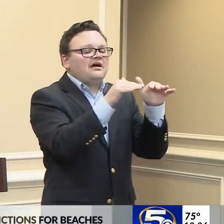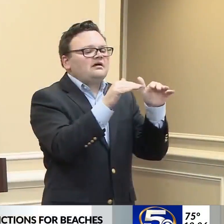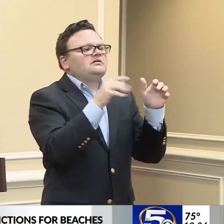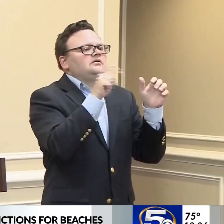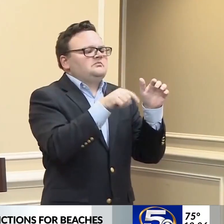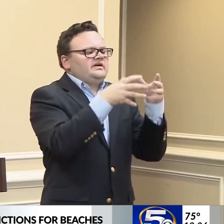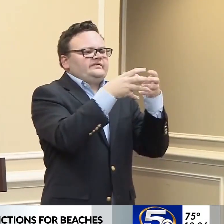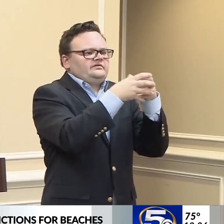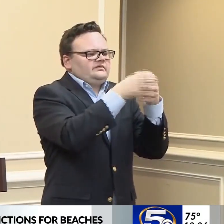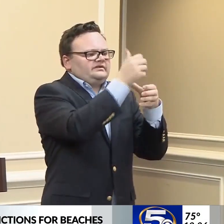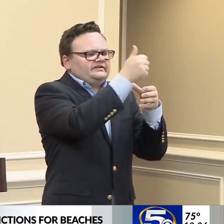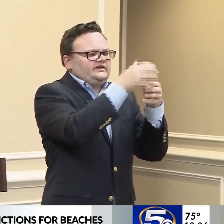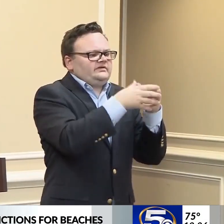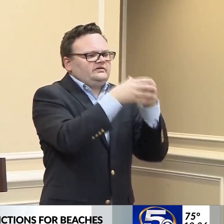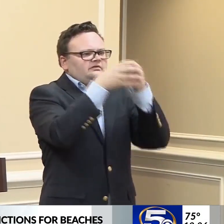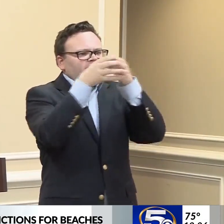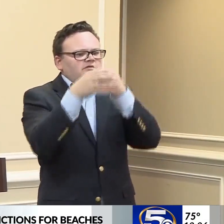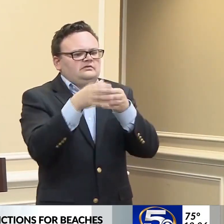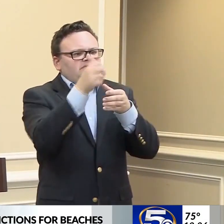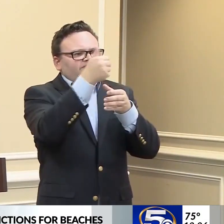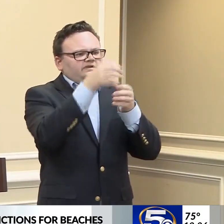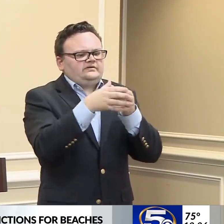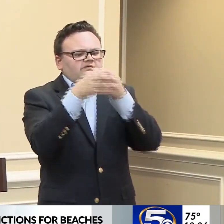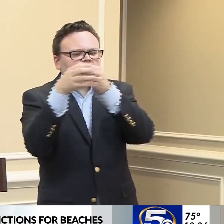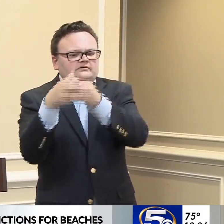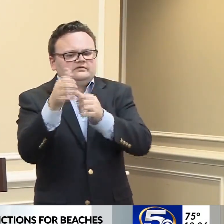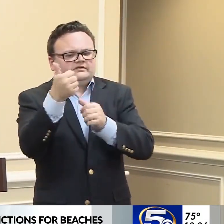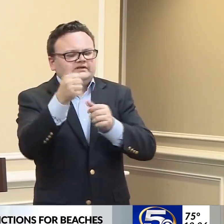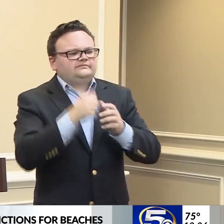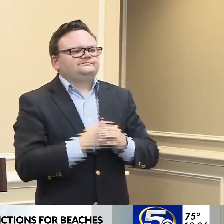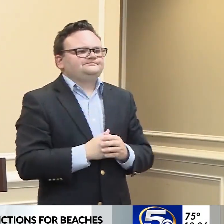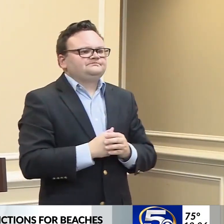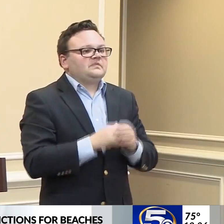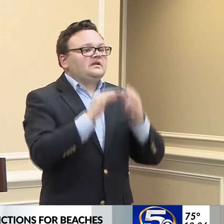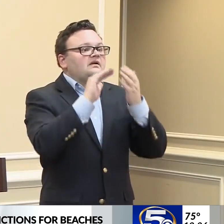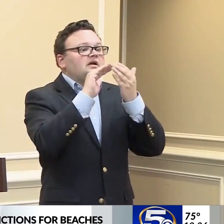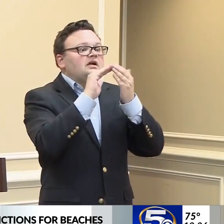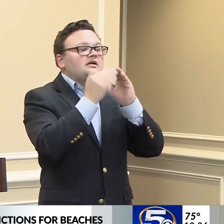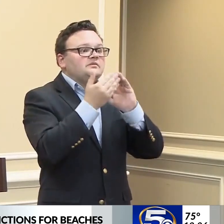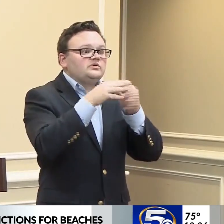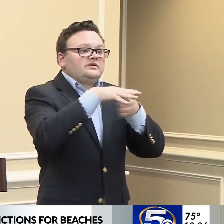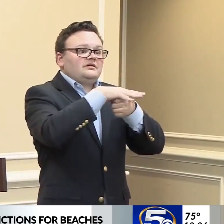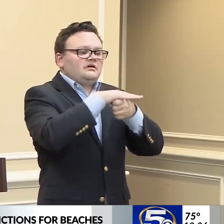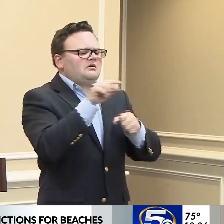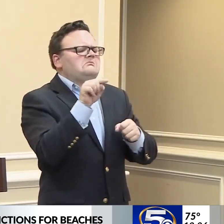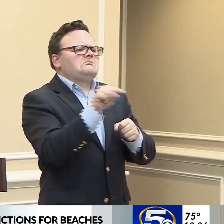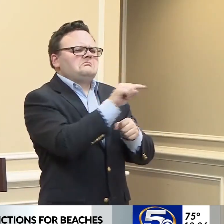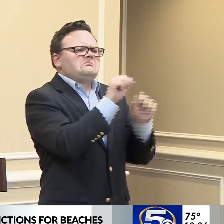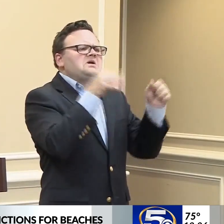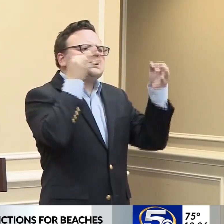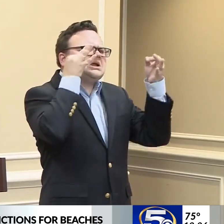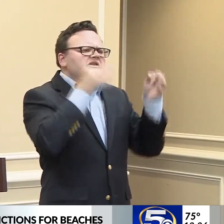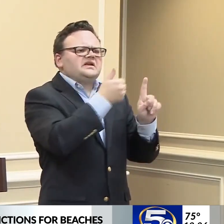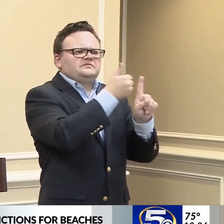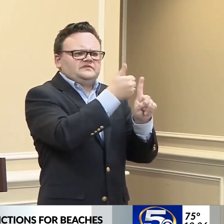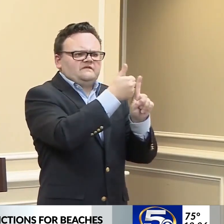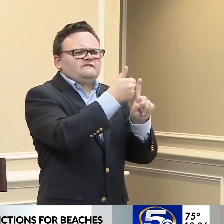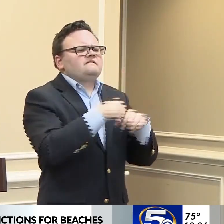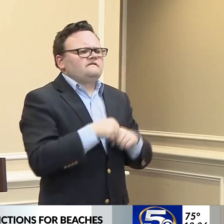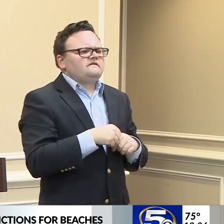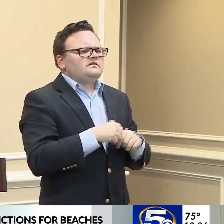number of coronavirus cases pushing past 190 in Florida. Governor Ron DeSantis issued sweeping new restrictions today to